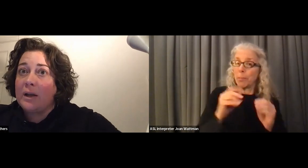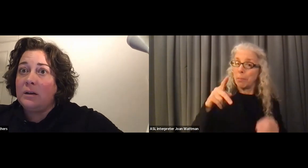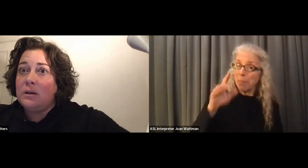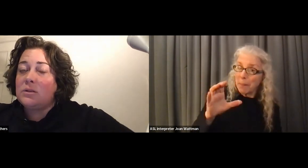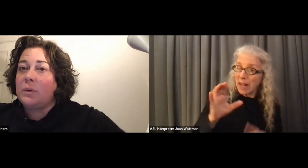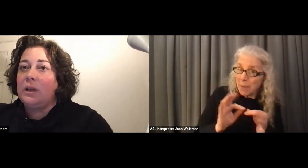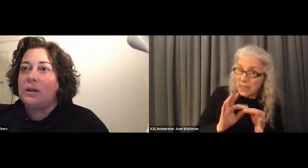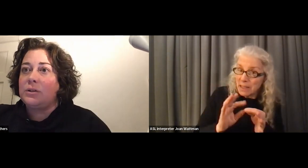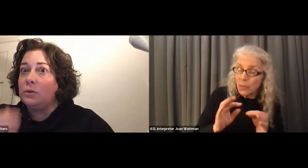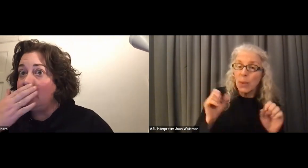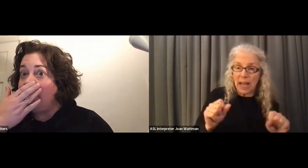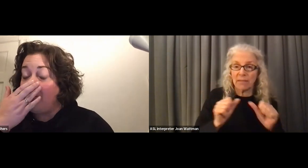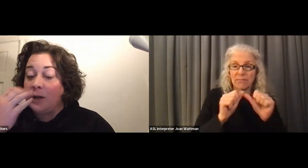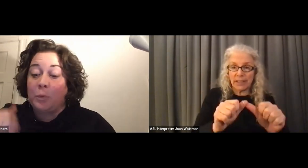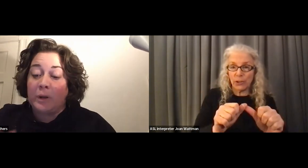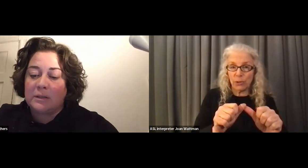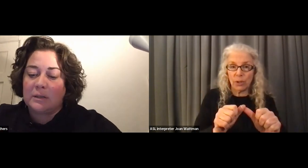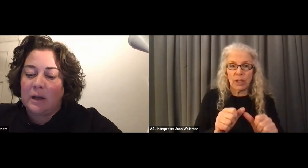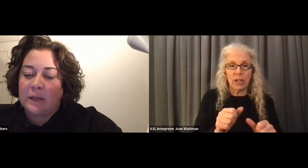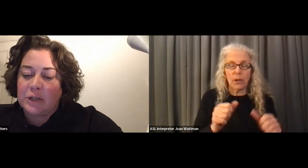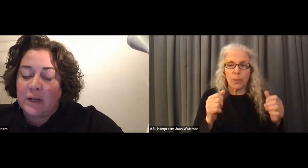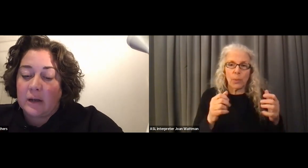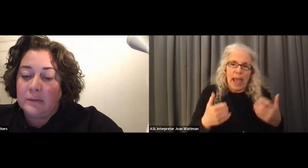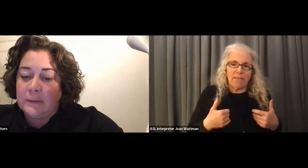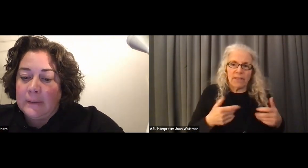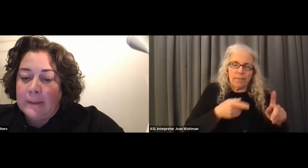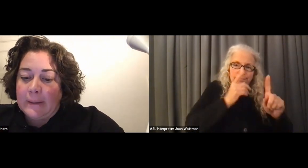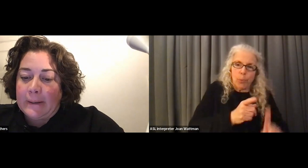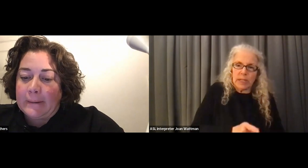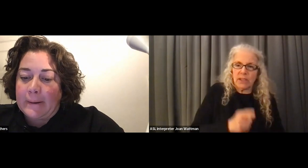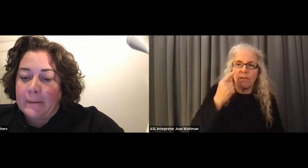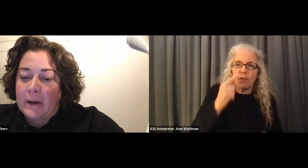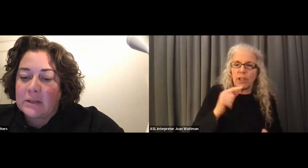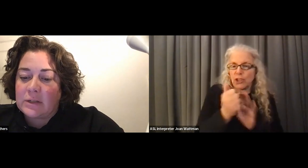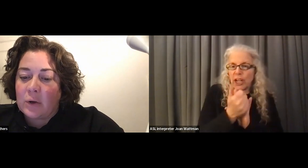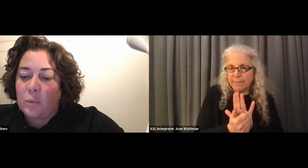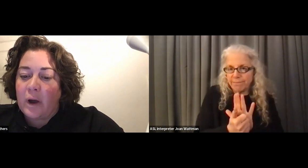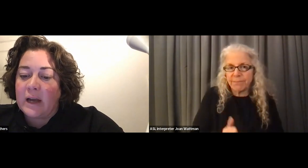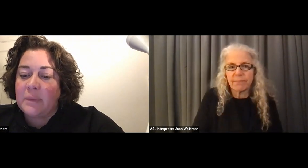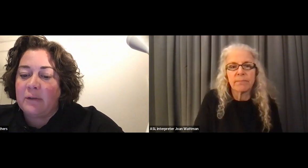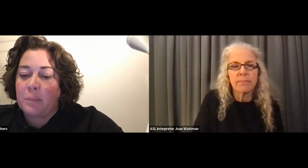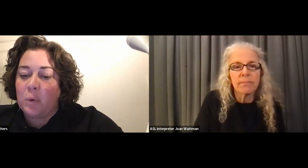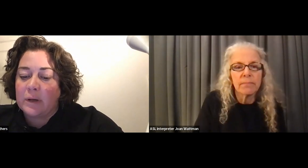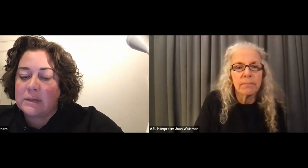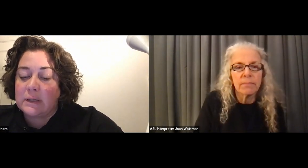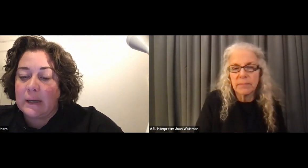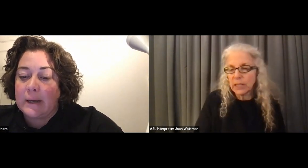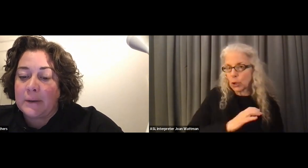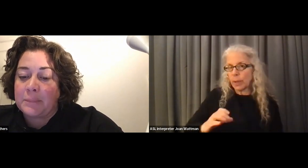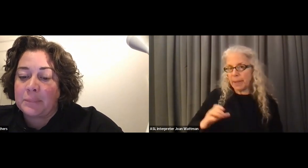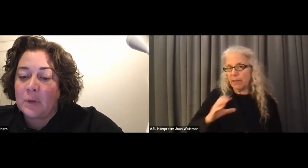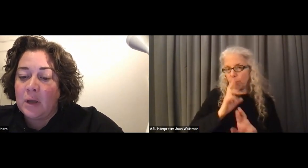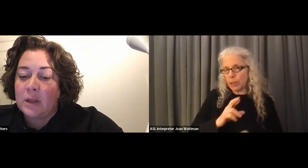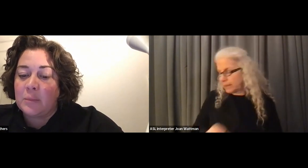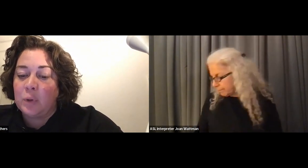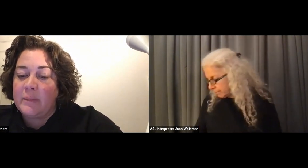move on so we can get to the finer points on the agenda. All right, so we're at committee reports.